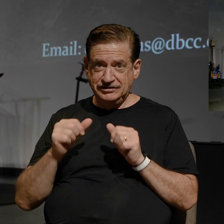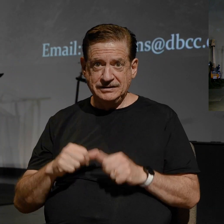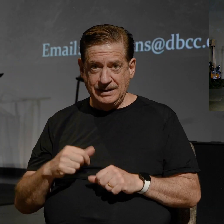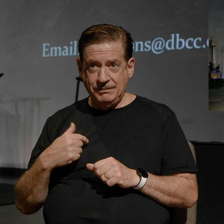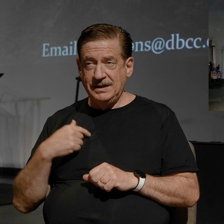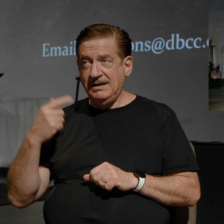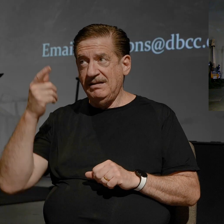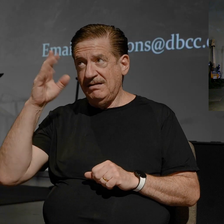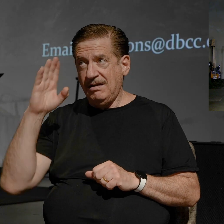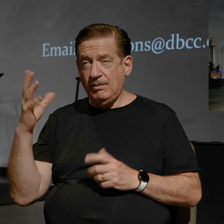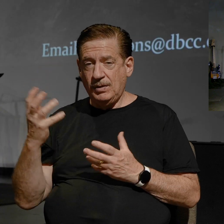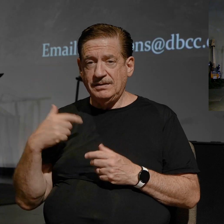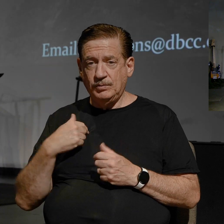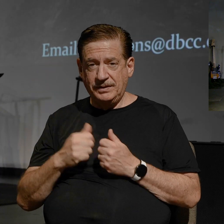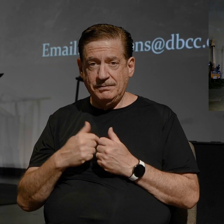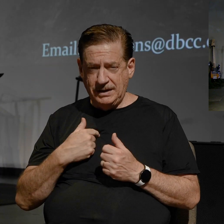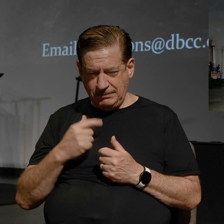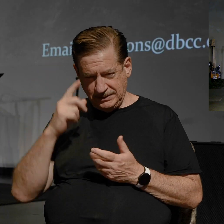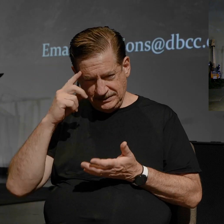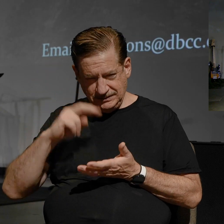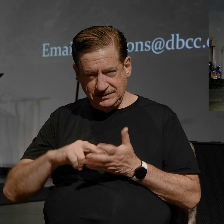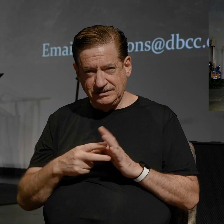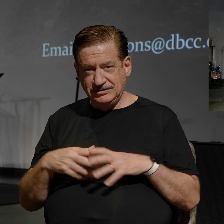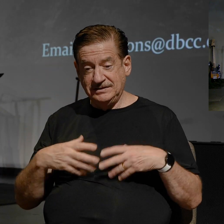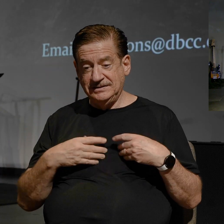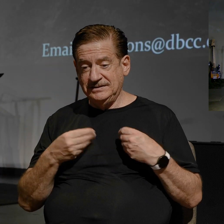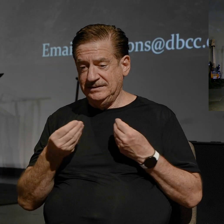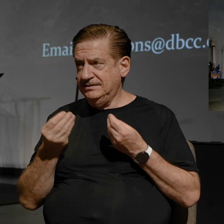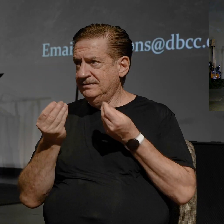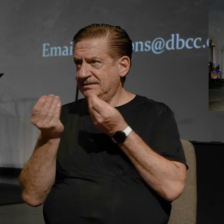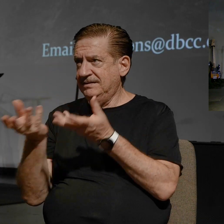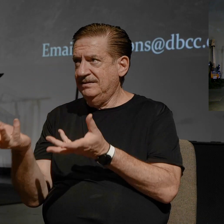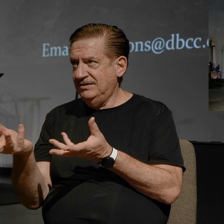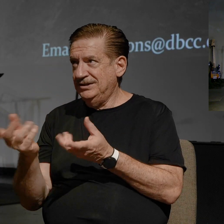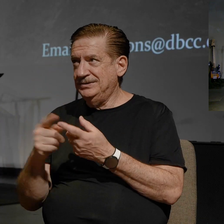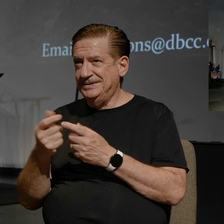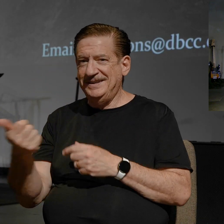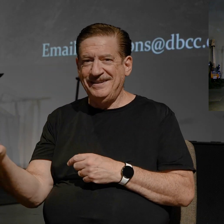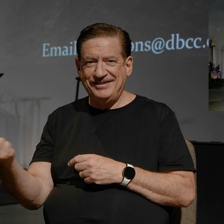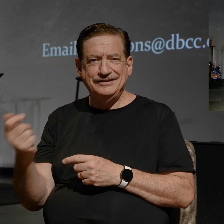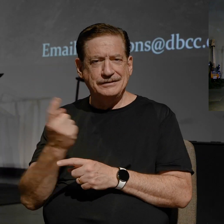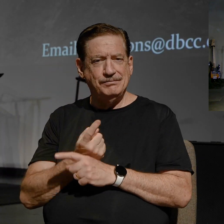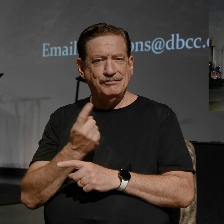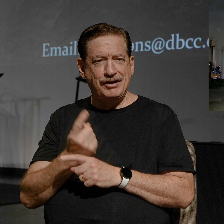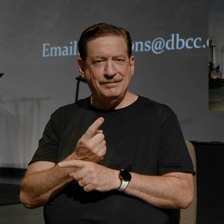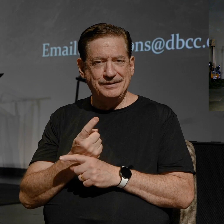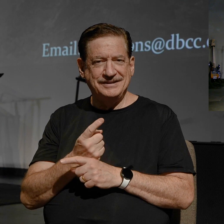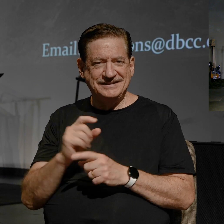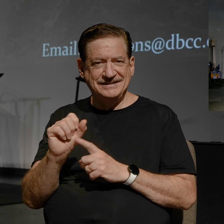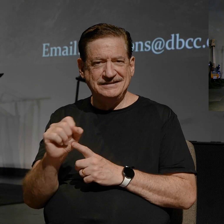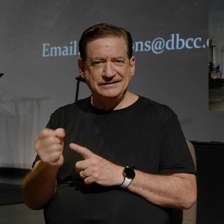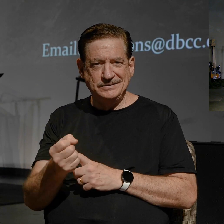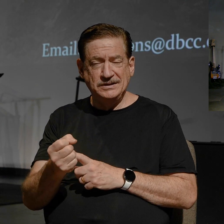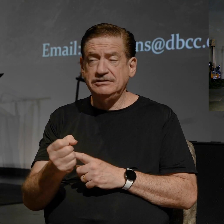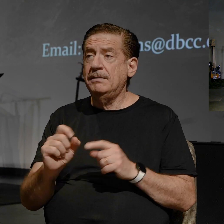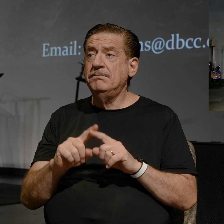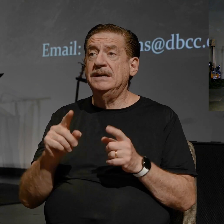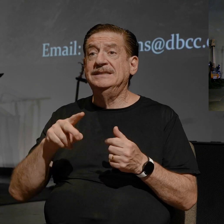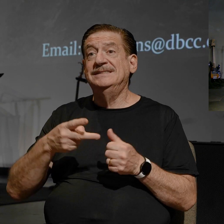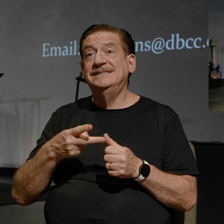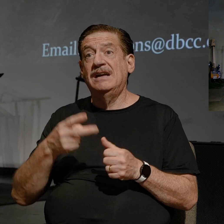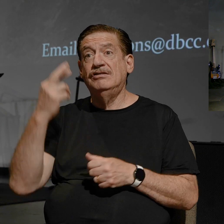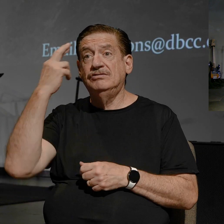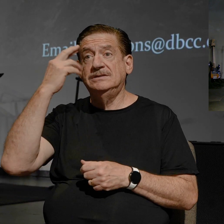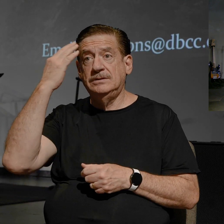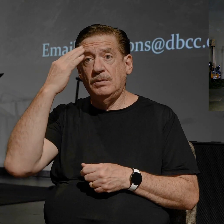me to be. And then I'm intentional about taking that and giving it to others in appropriate situations. But the second reason why